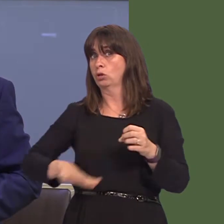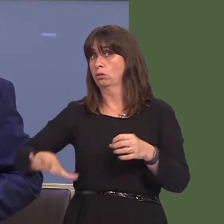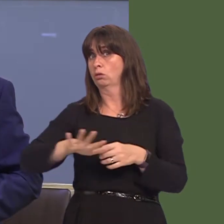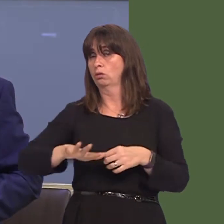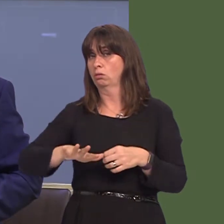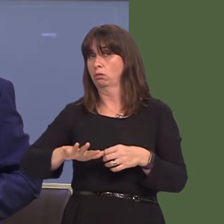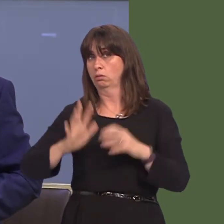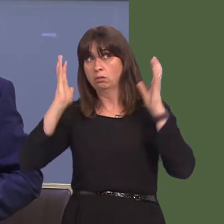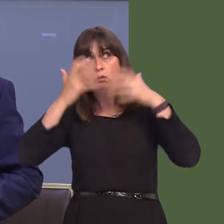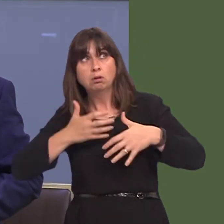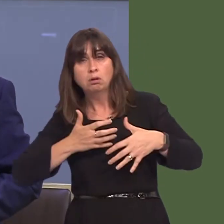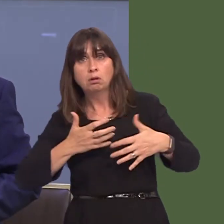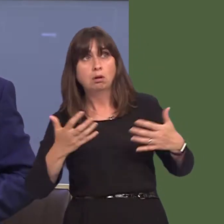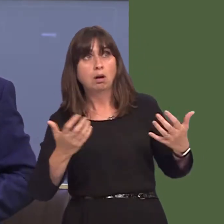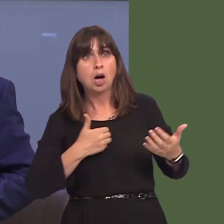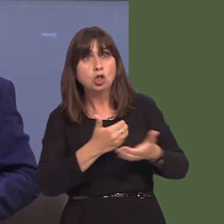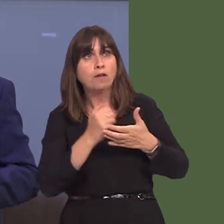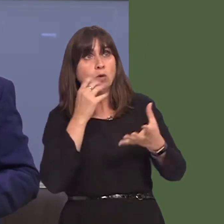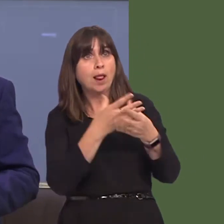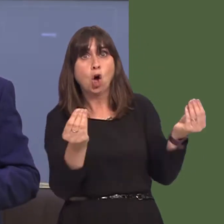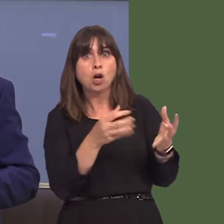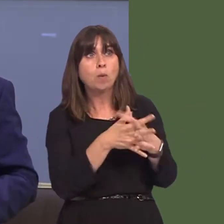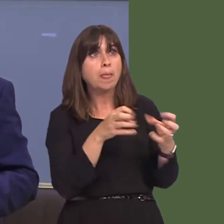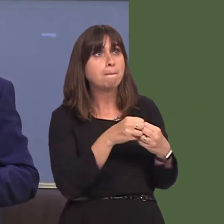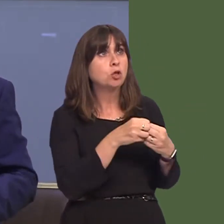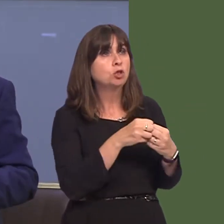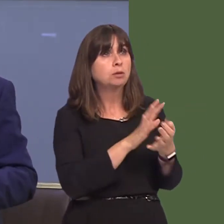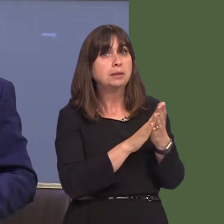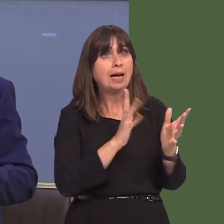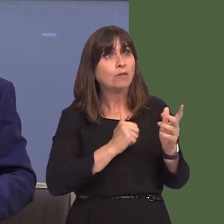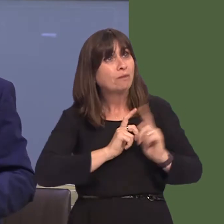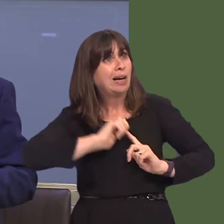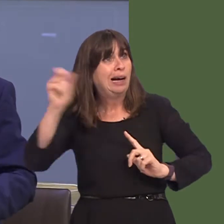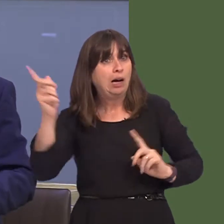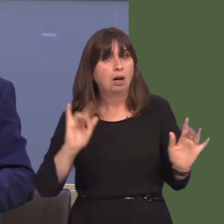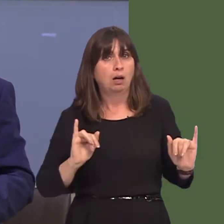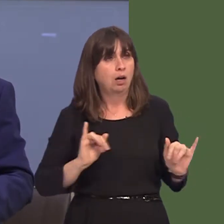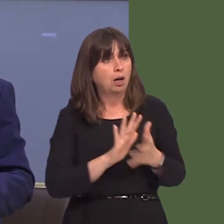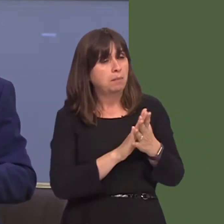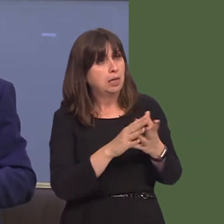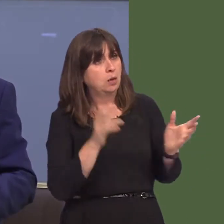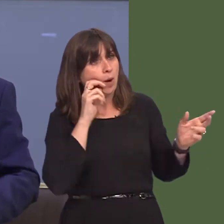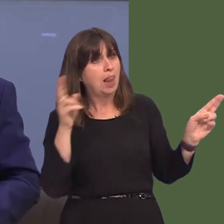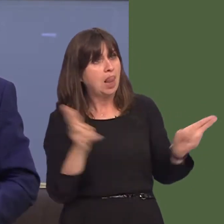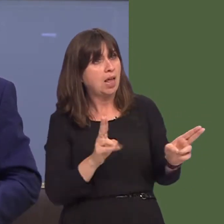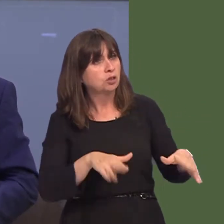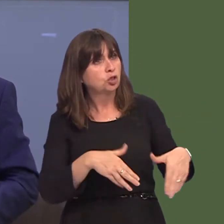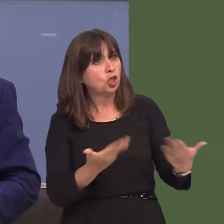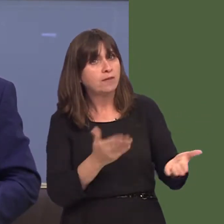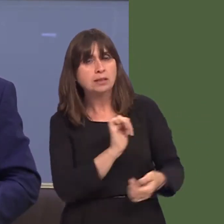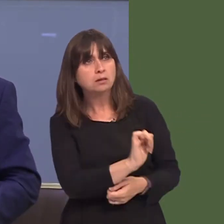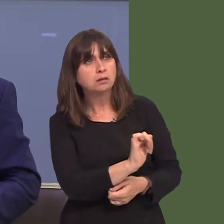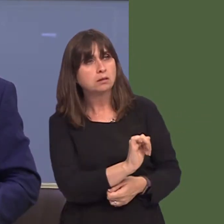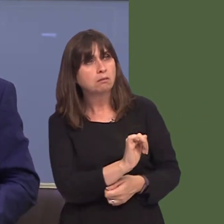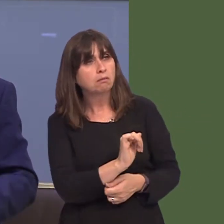in the consultation which would safeguard services at Withybush Hospital? And do you agree with me that any decisions